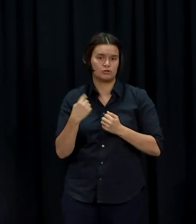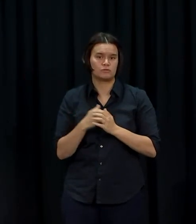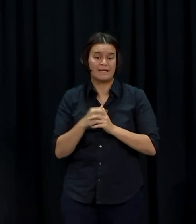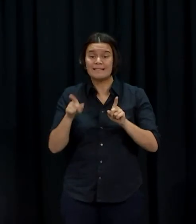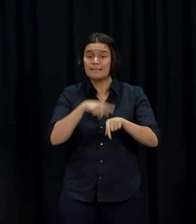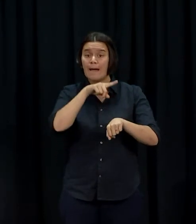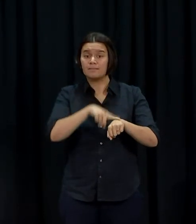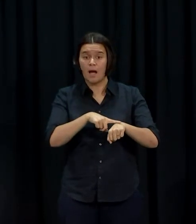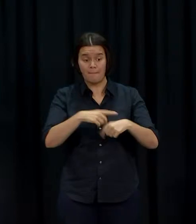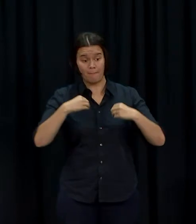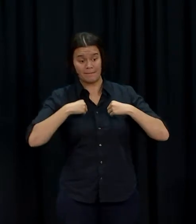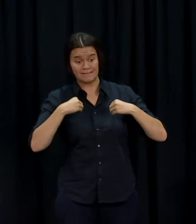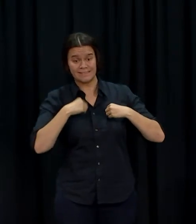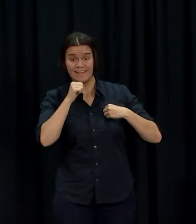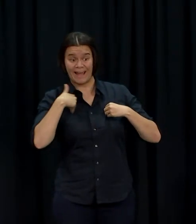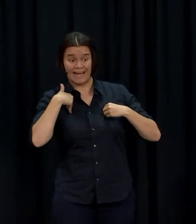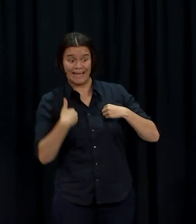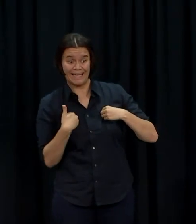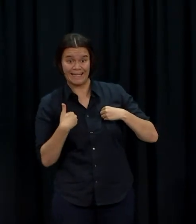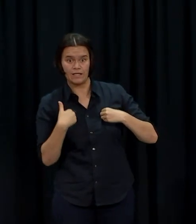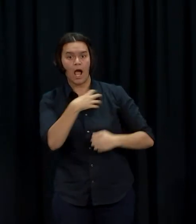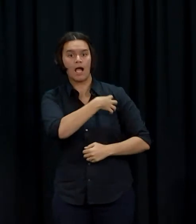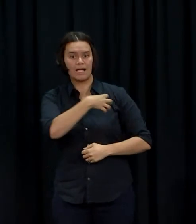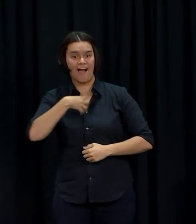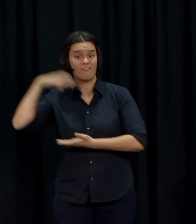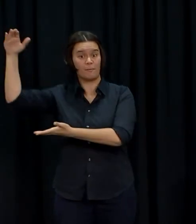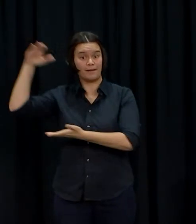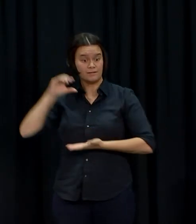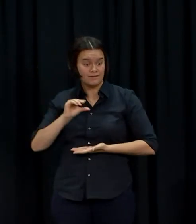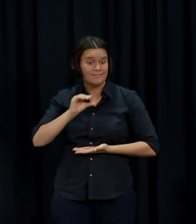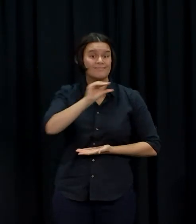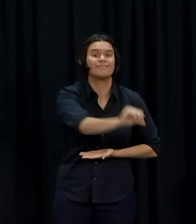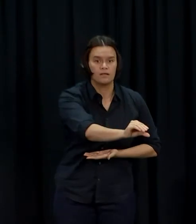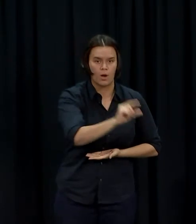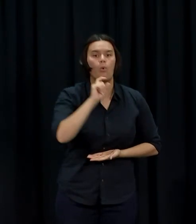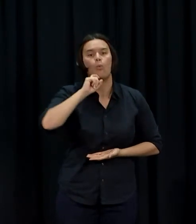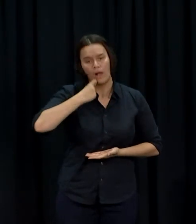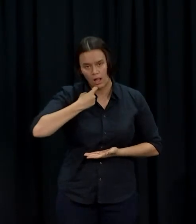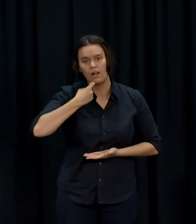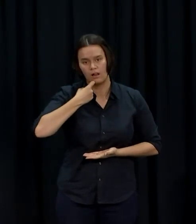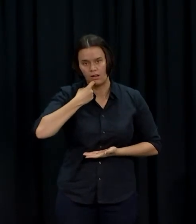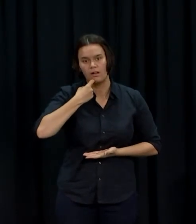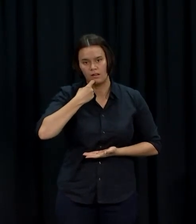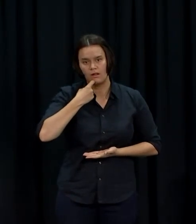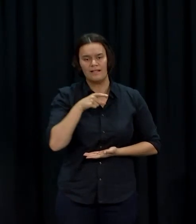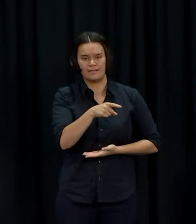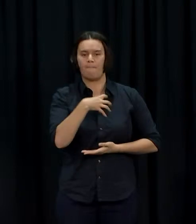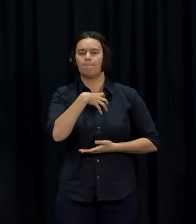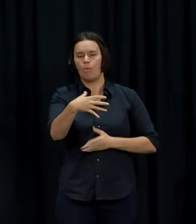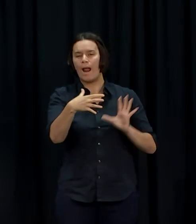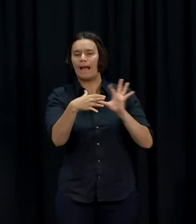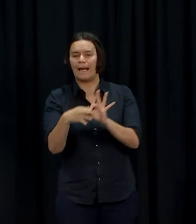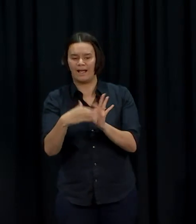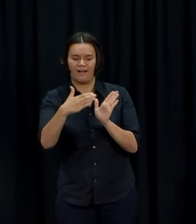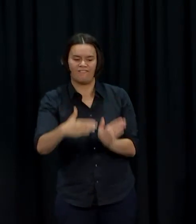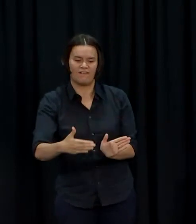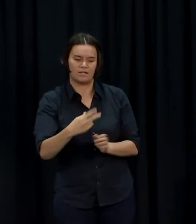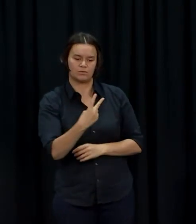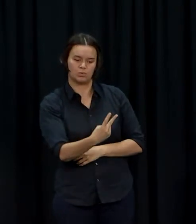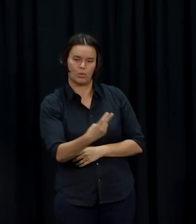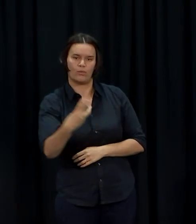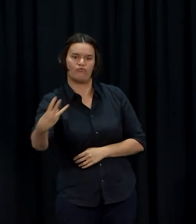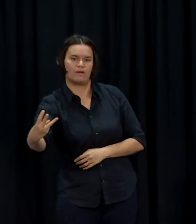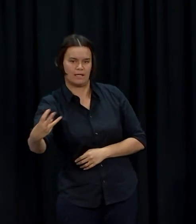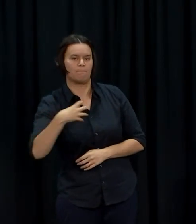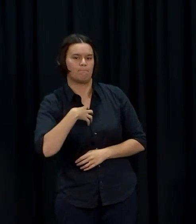they can access tests if they need them. And this is in particular looking forward to phases 2 and 3, and it also an